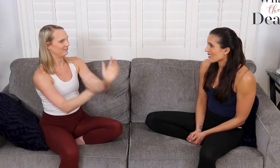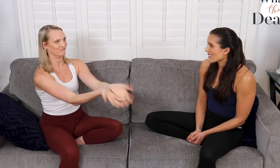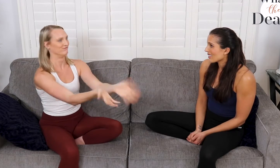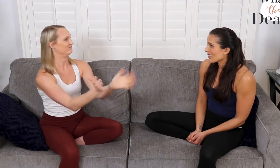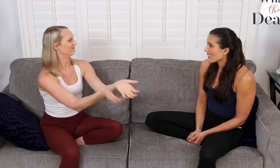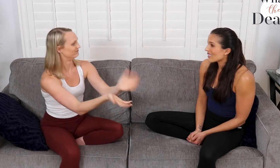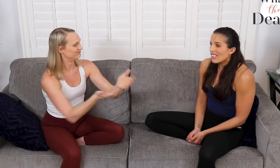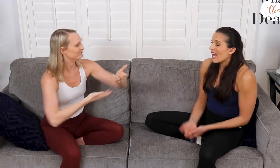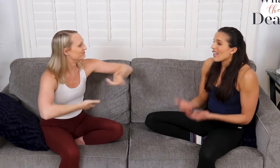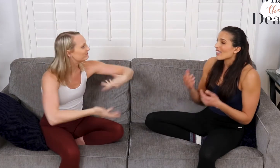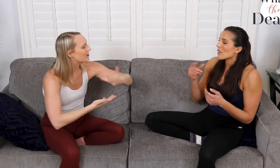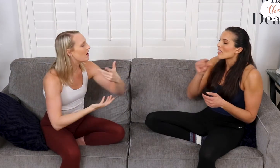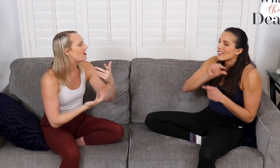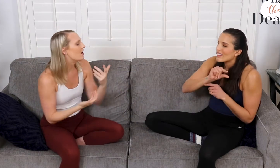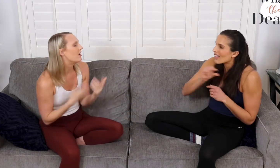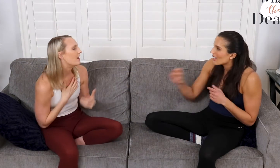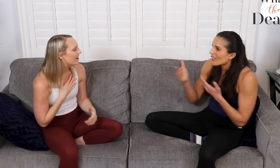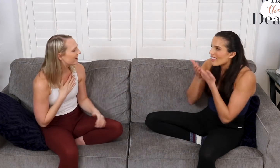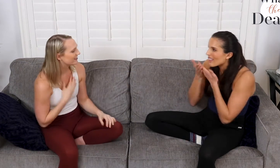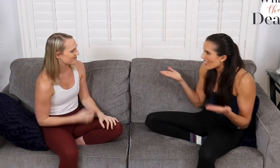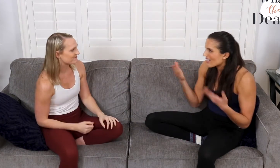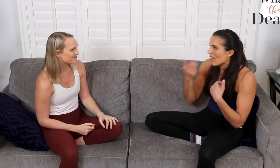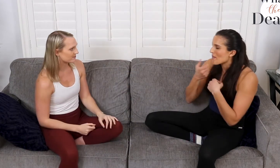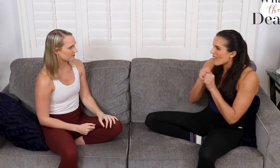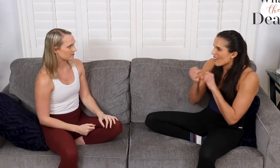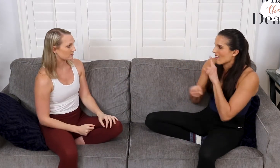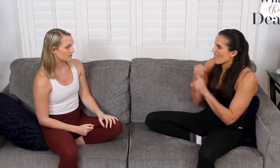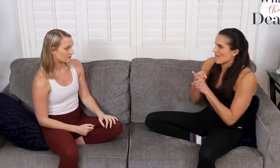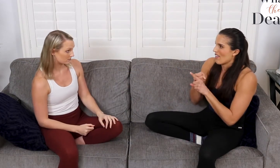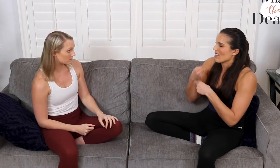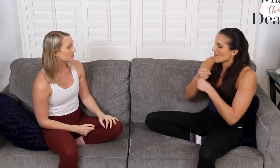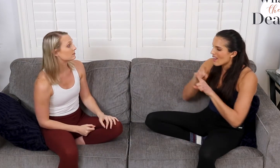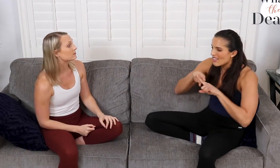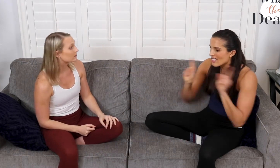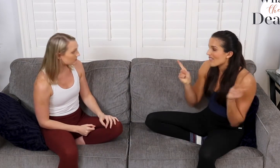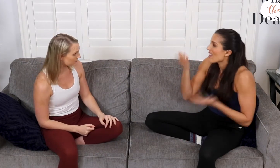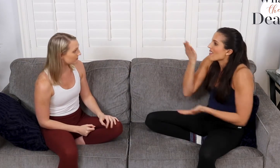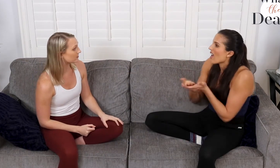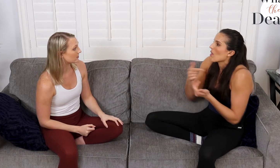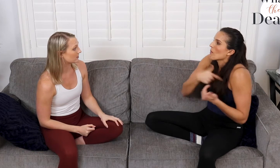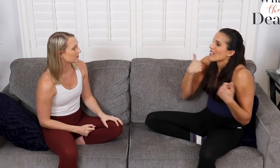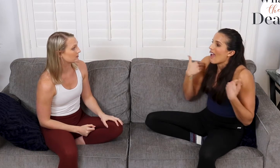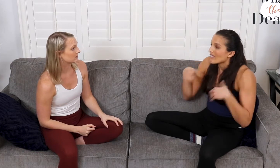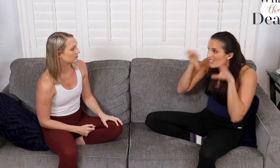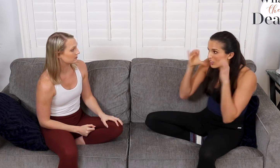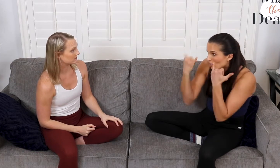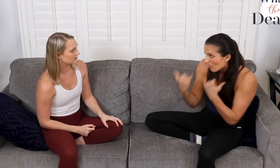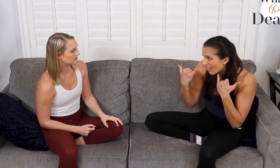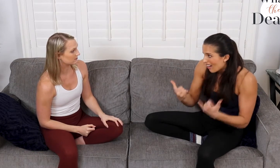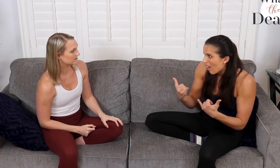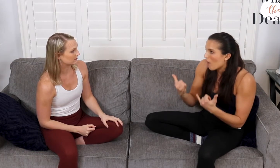grilling outside and you had gone into the house to talk to your mom, and your dad finally had that opportunity to have a conversation with me, and it went